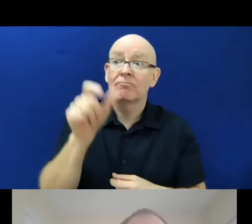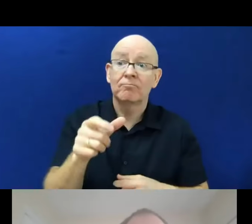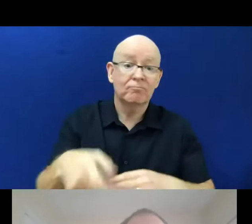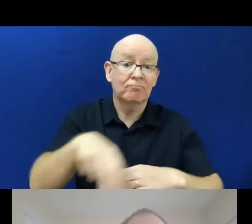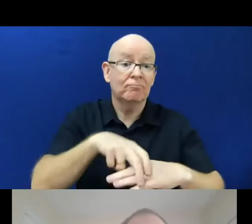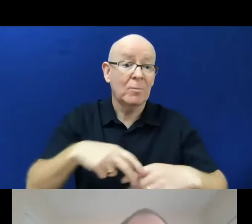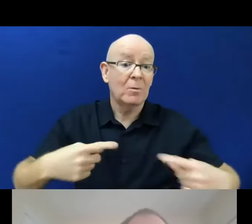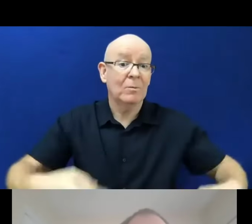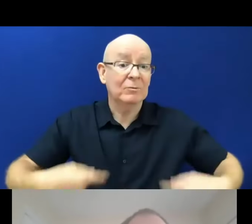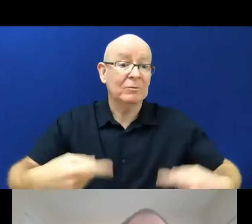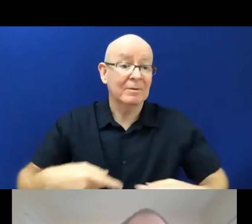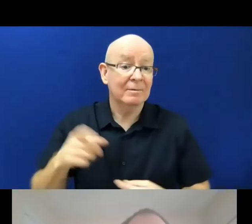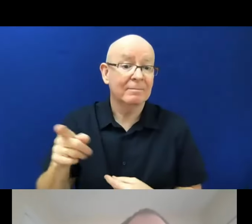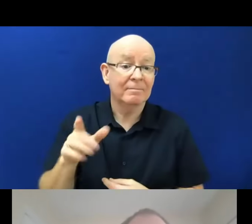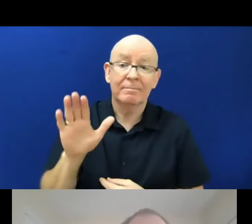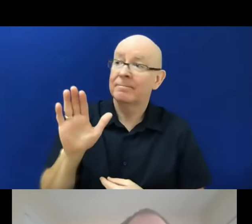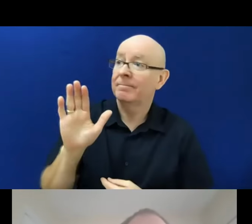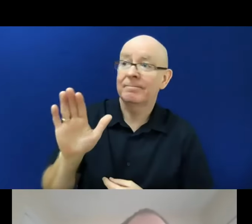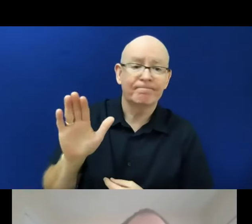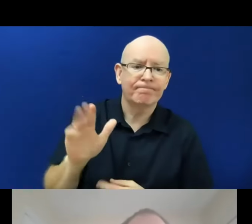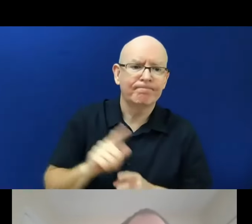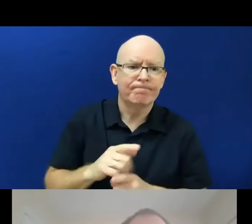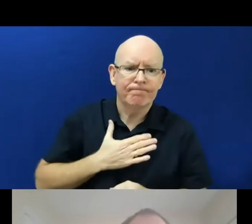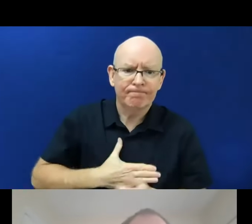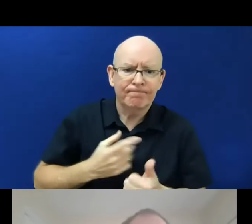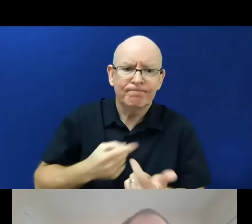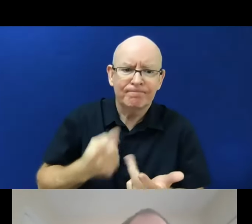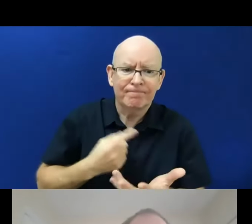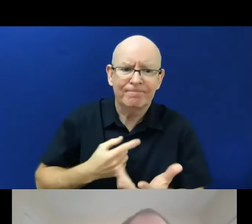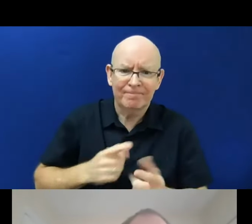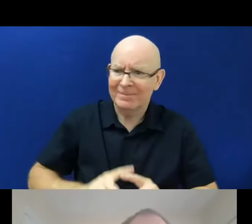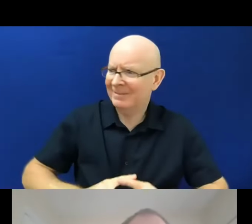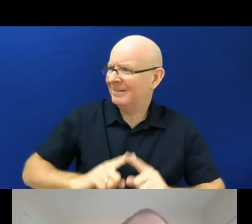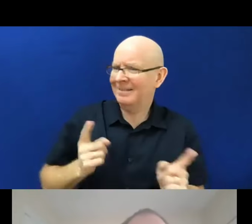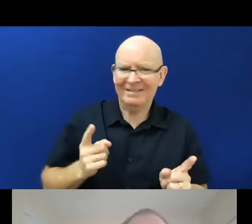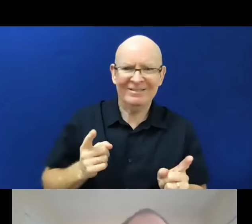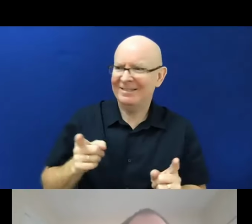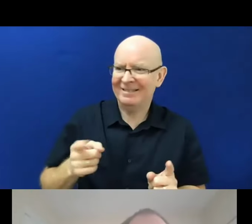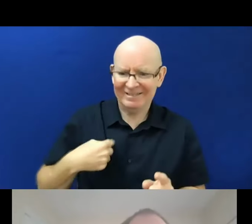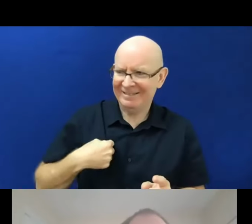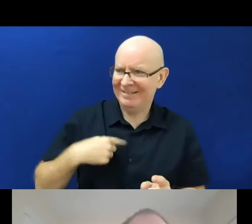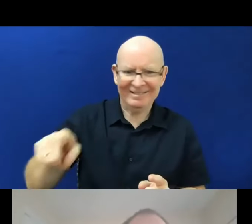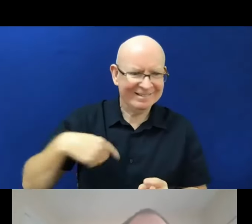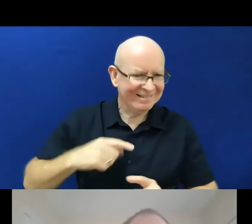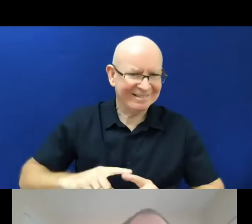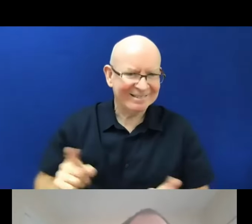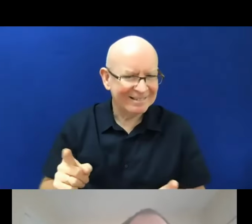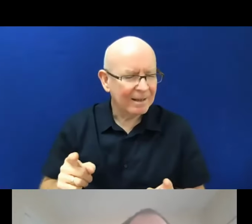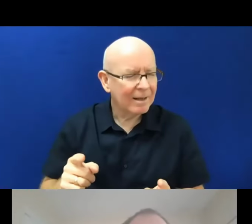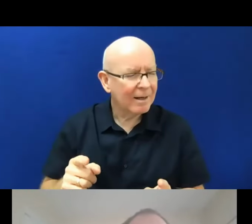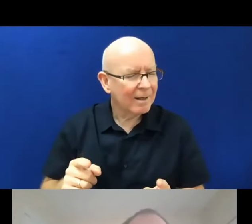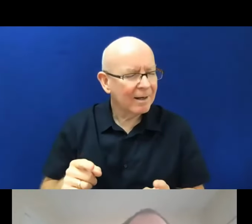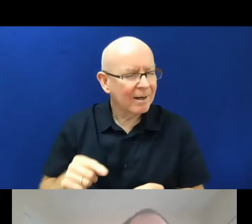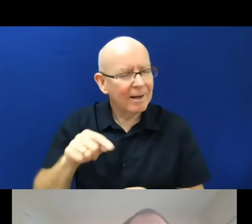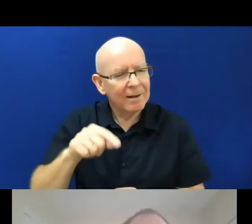take those perspectives in terms of impairments into account and how you actually navigate these to